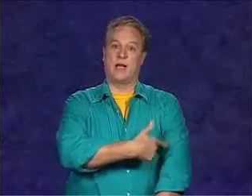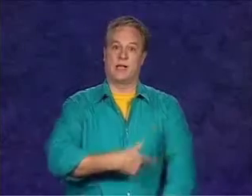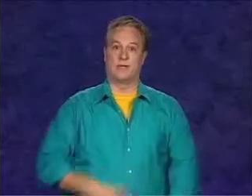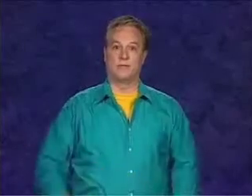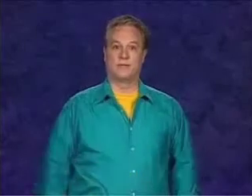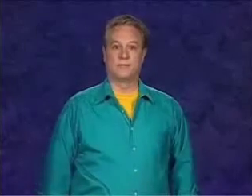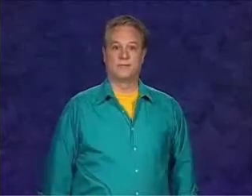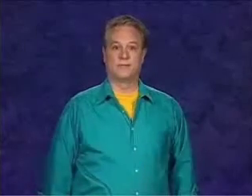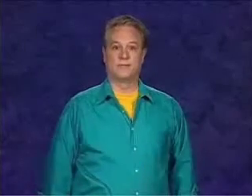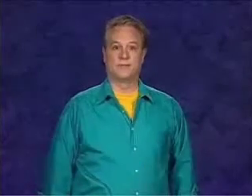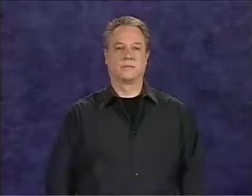narcotic.